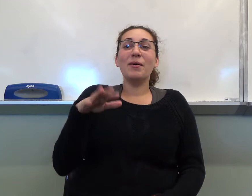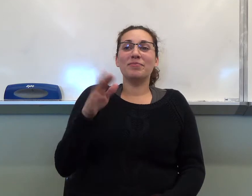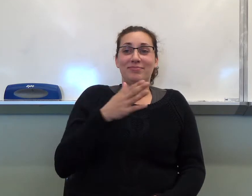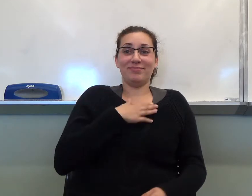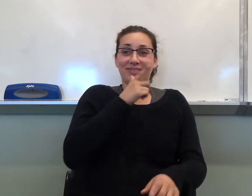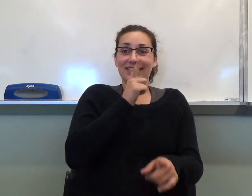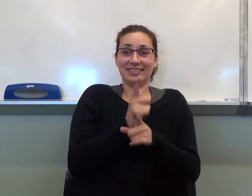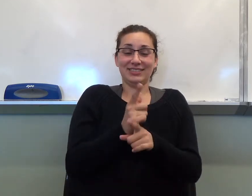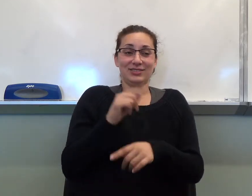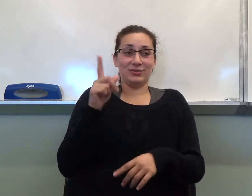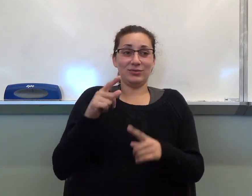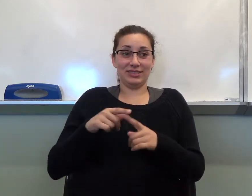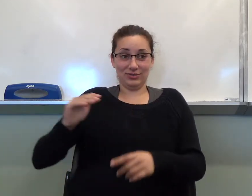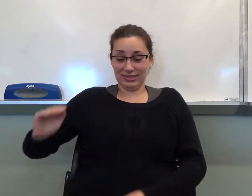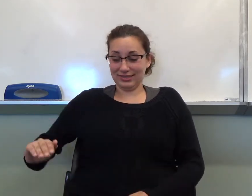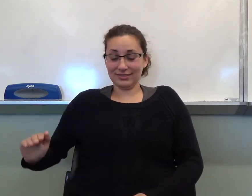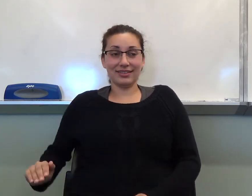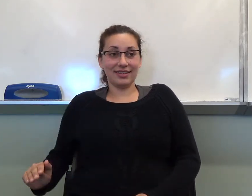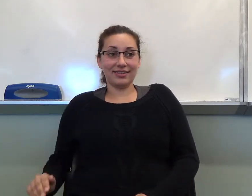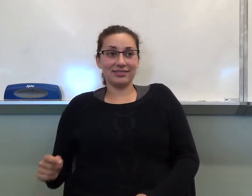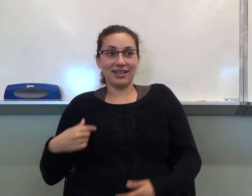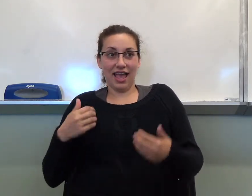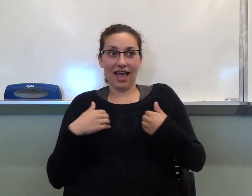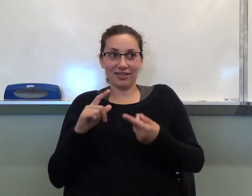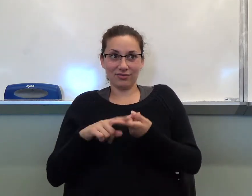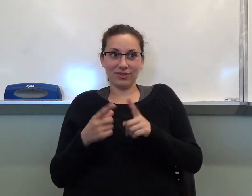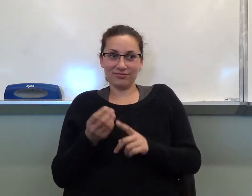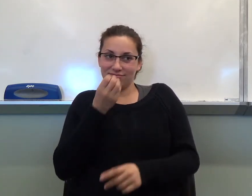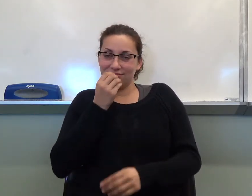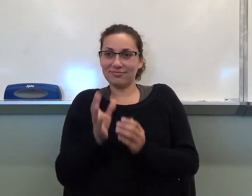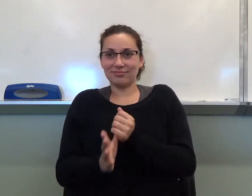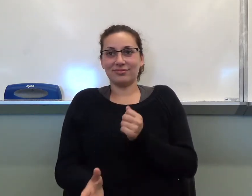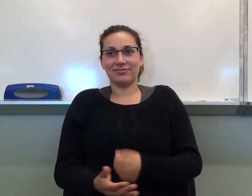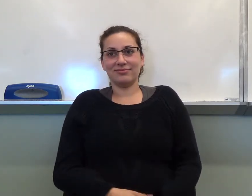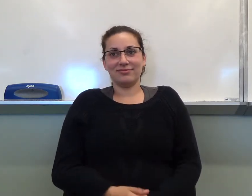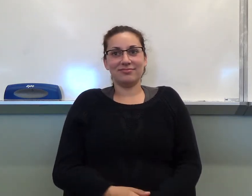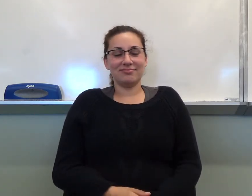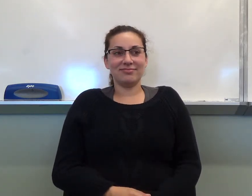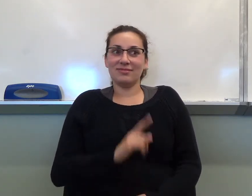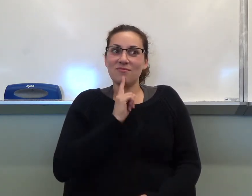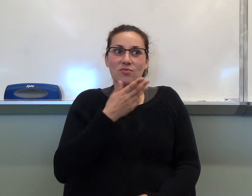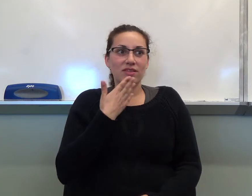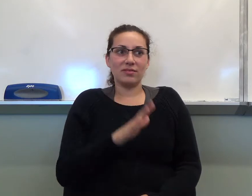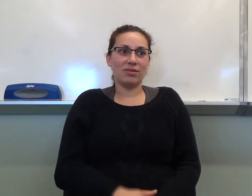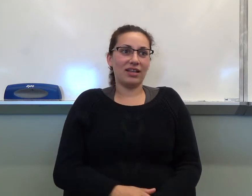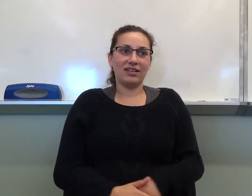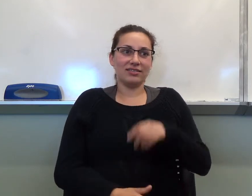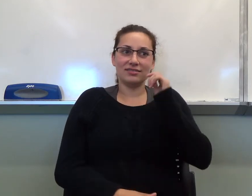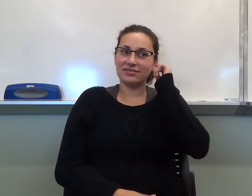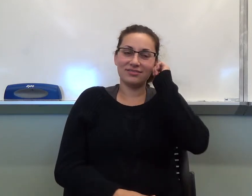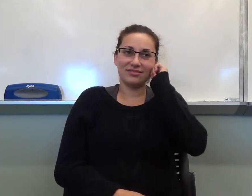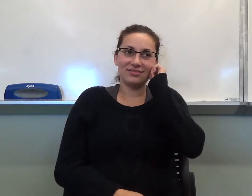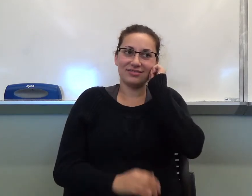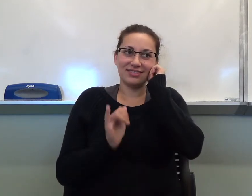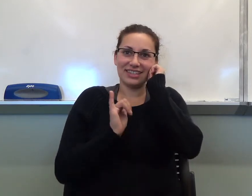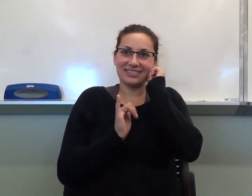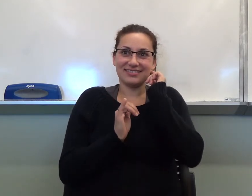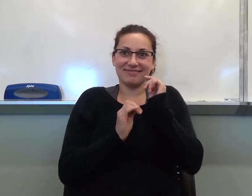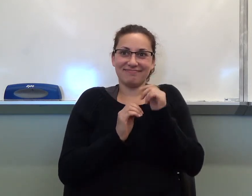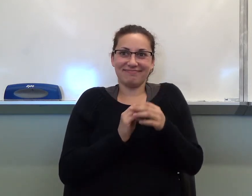centimeters. So see, we're going now between U.S. customary and metric.